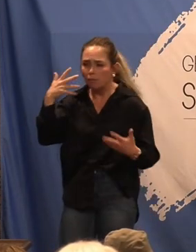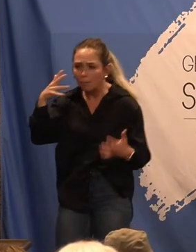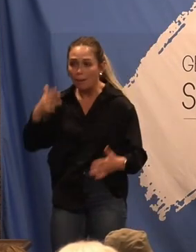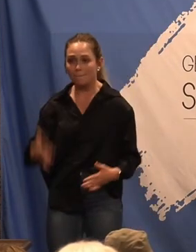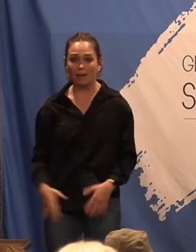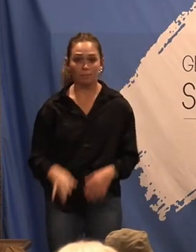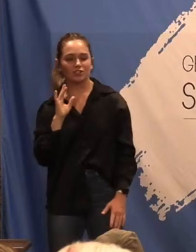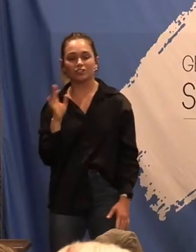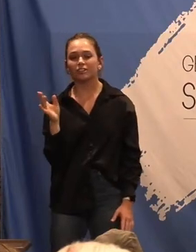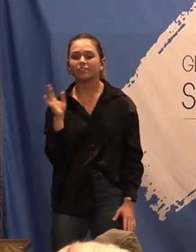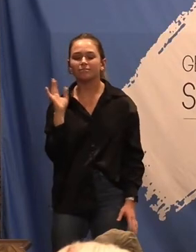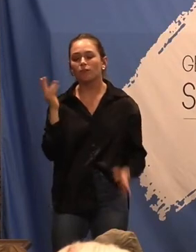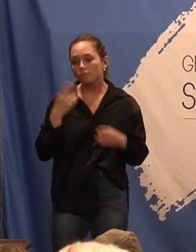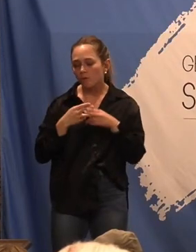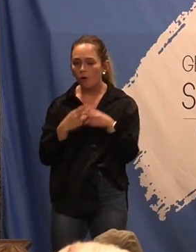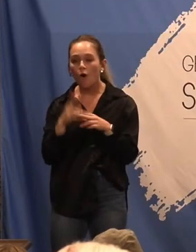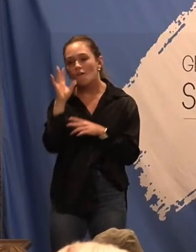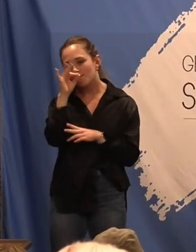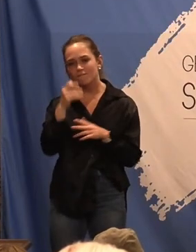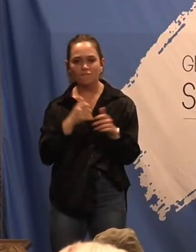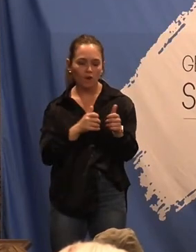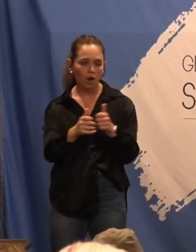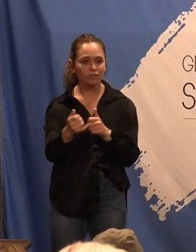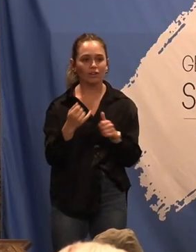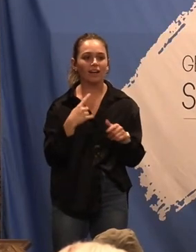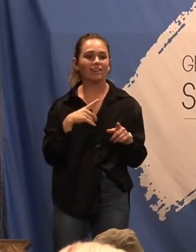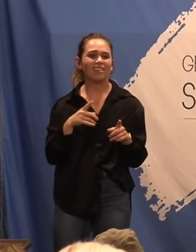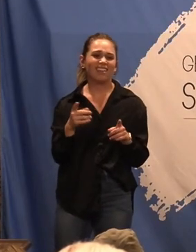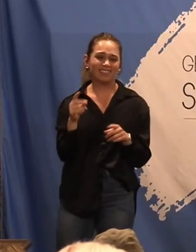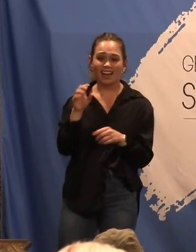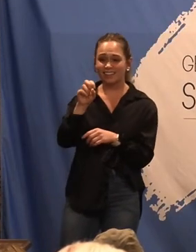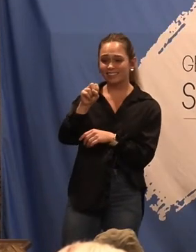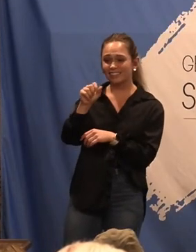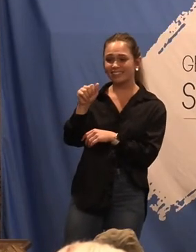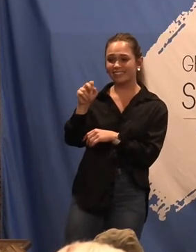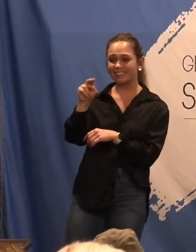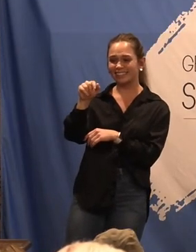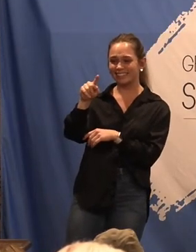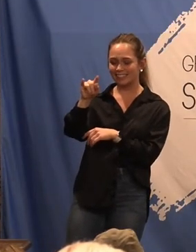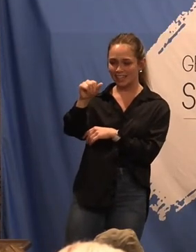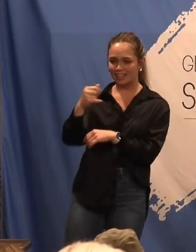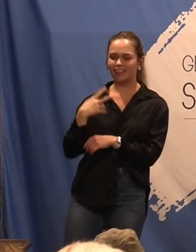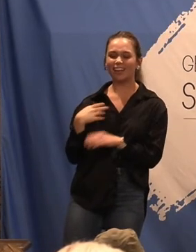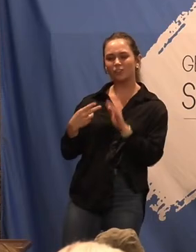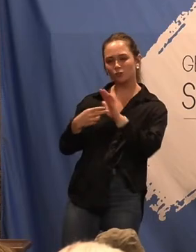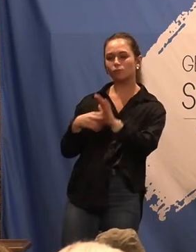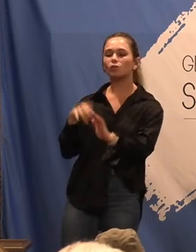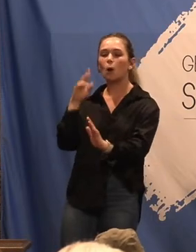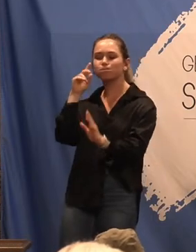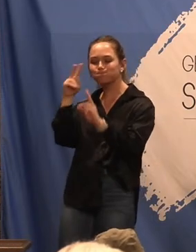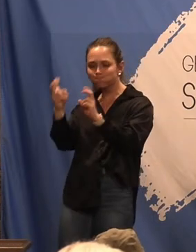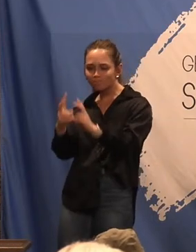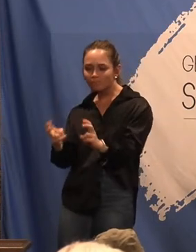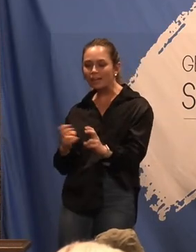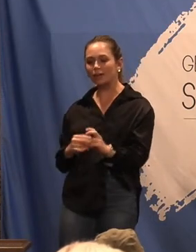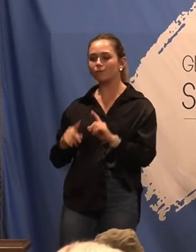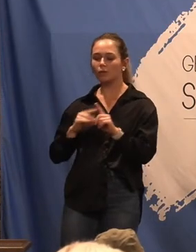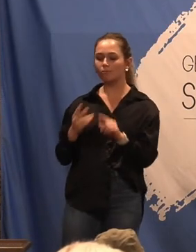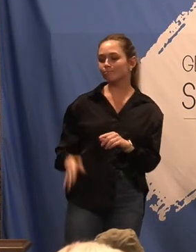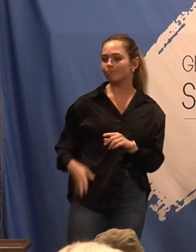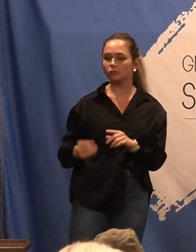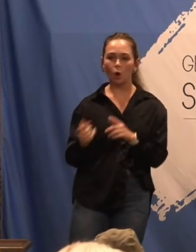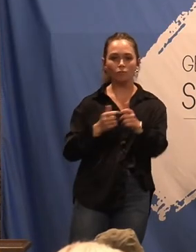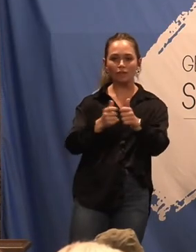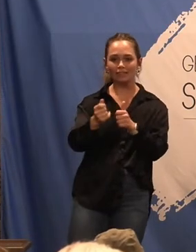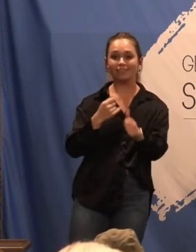maybe 7, 12, just like that guy at Santa Anita can call a thoroughbred rush, you know? And again, that's